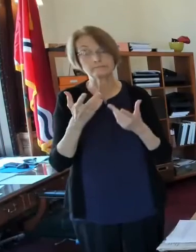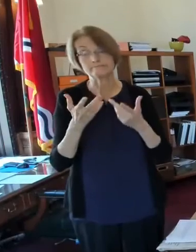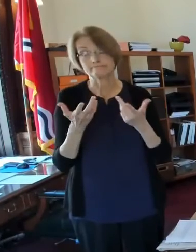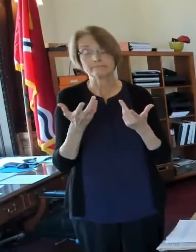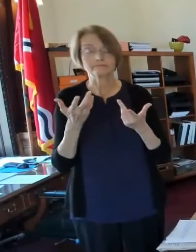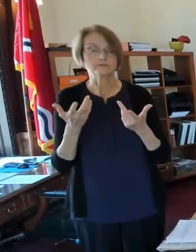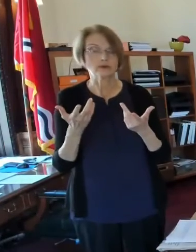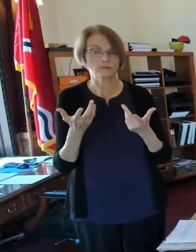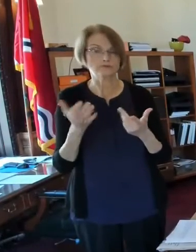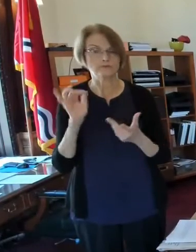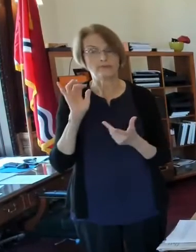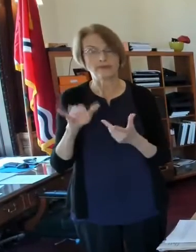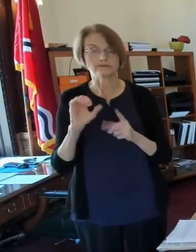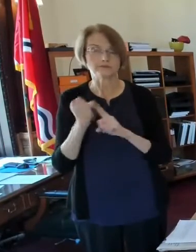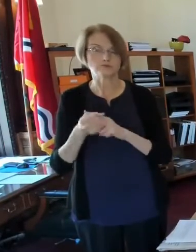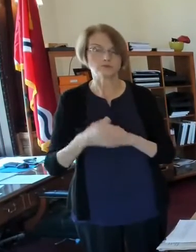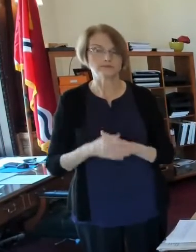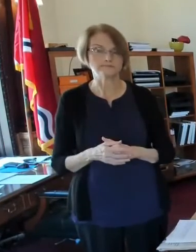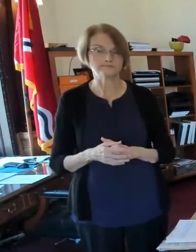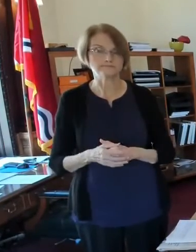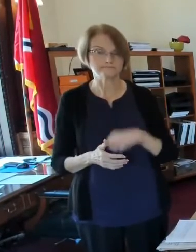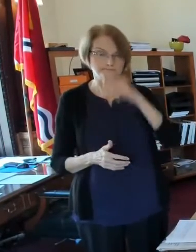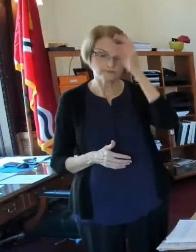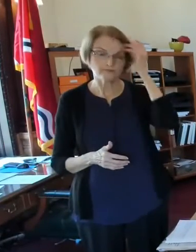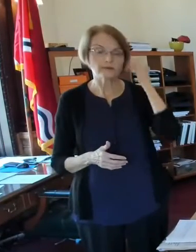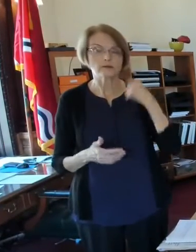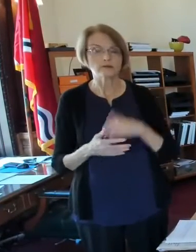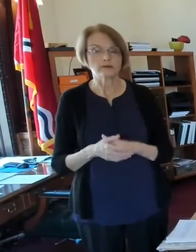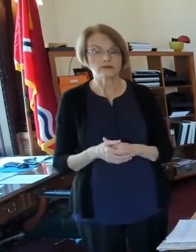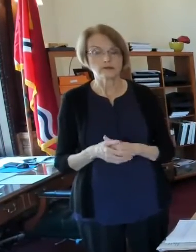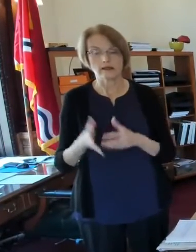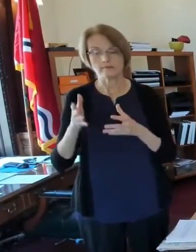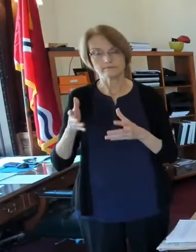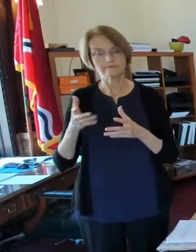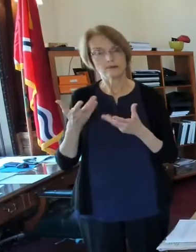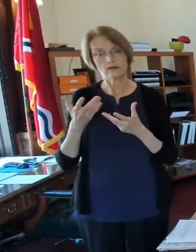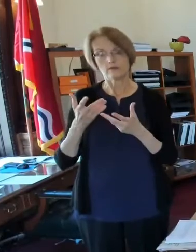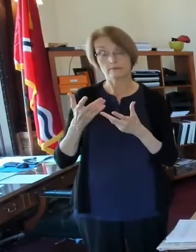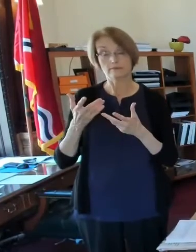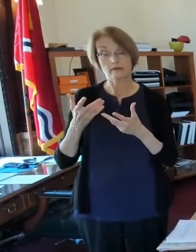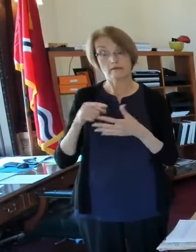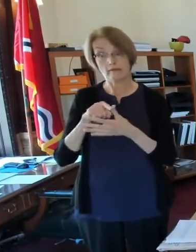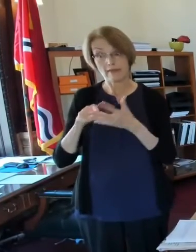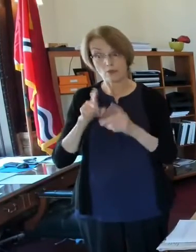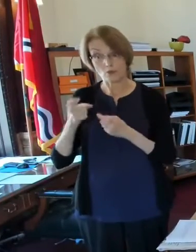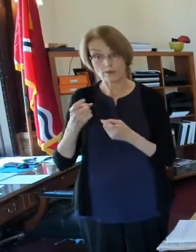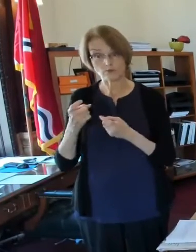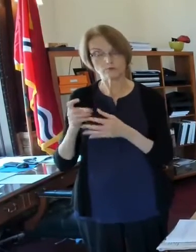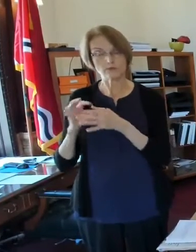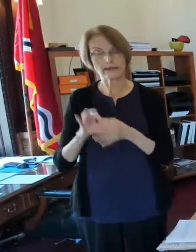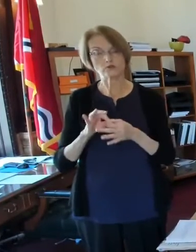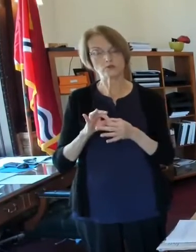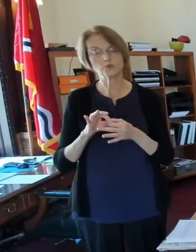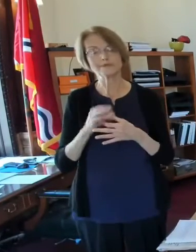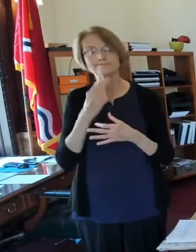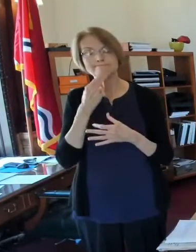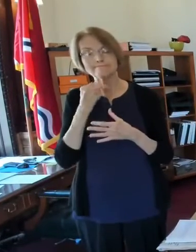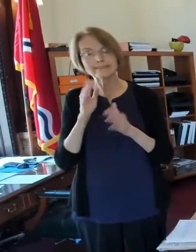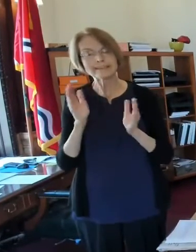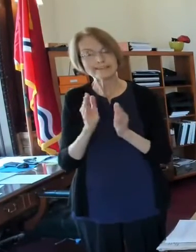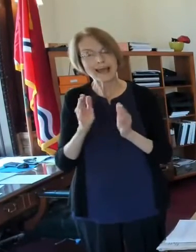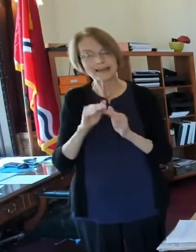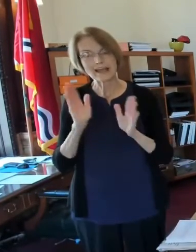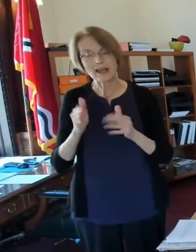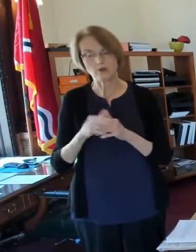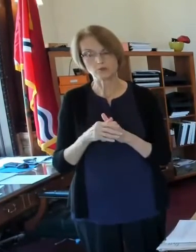So that's the situation there. The remainder of our questions are about tiny houses, Mayor. Okay, good. What kind of difference do you